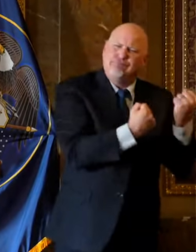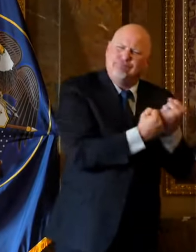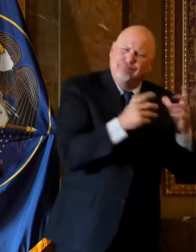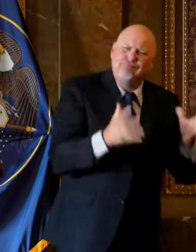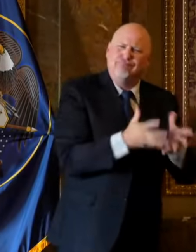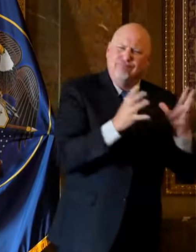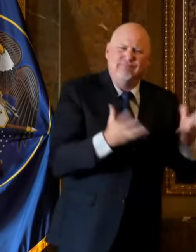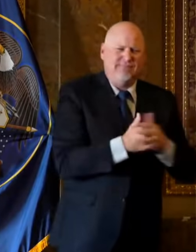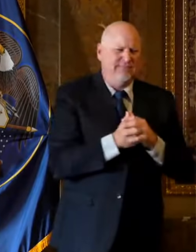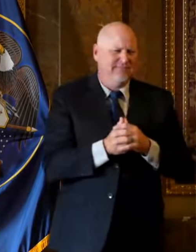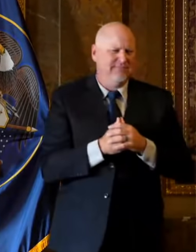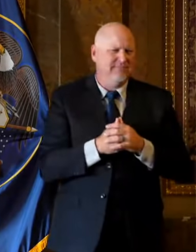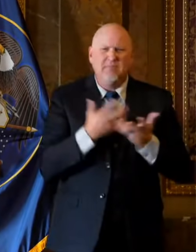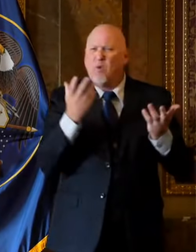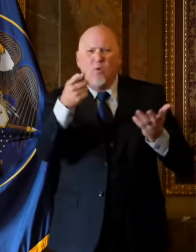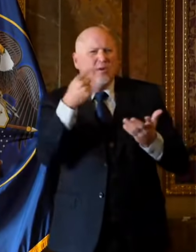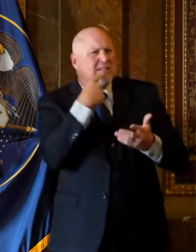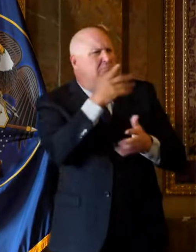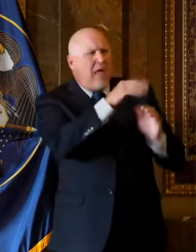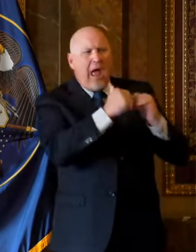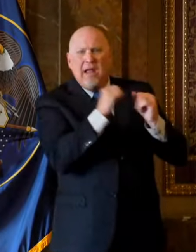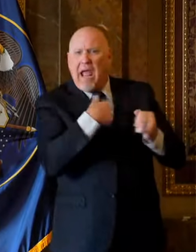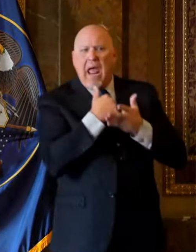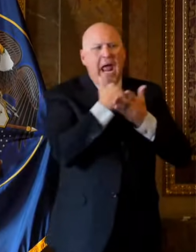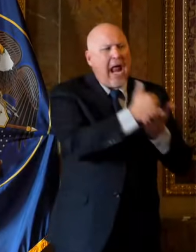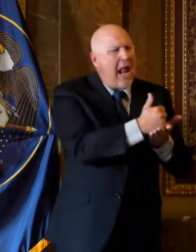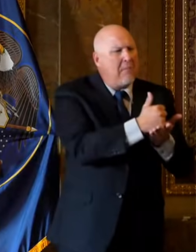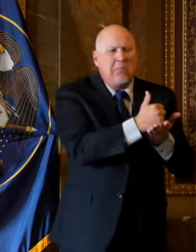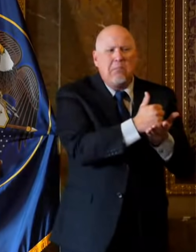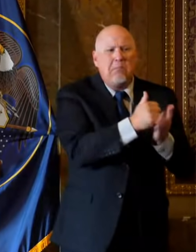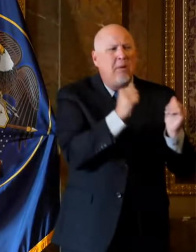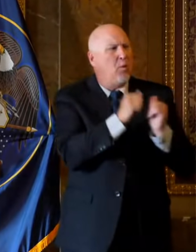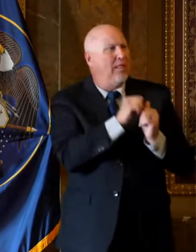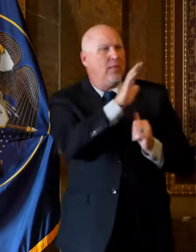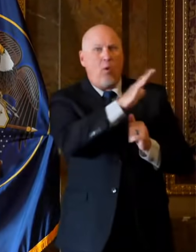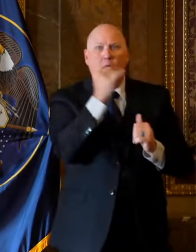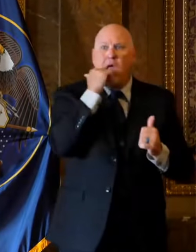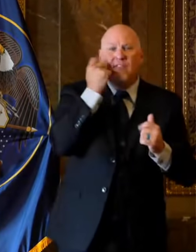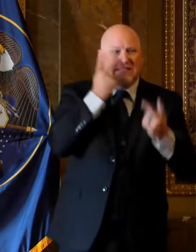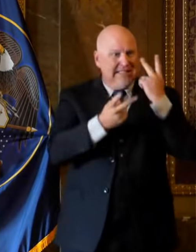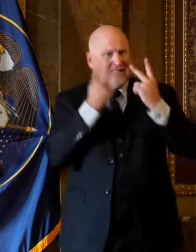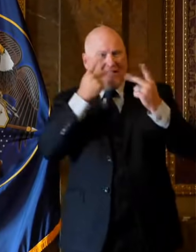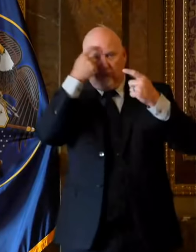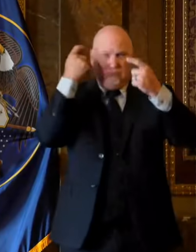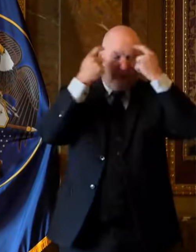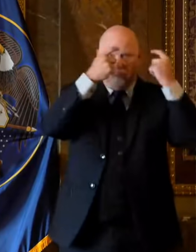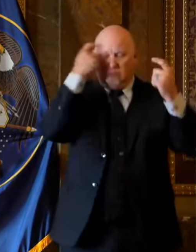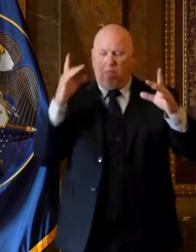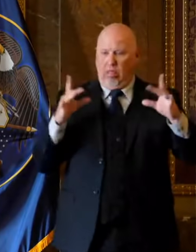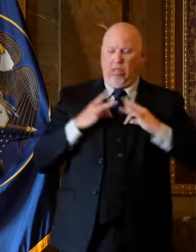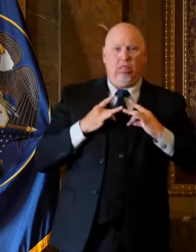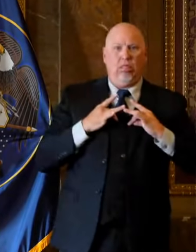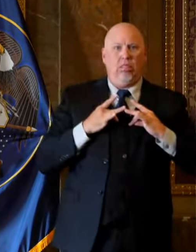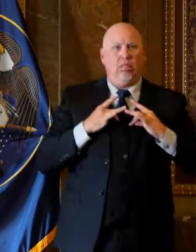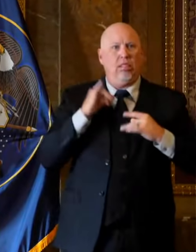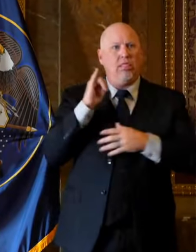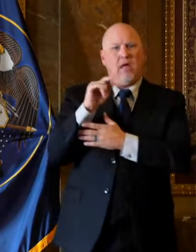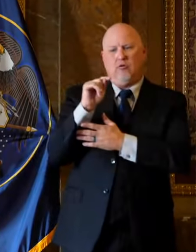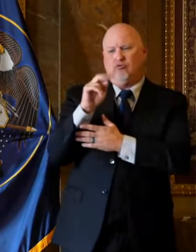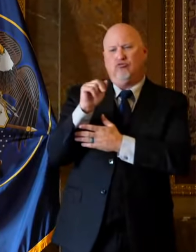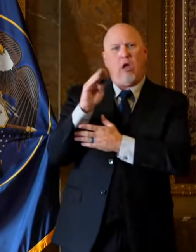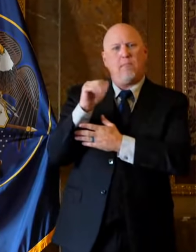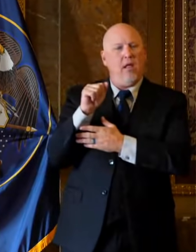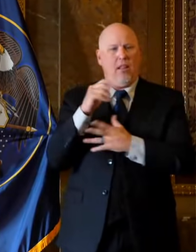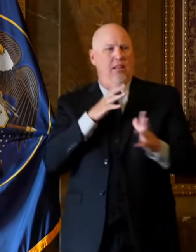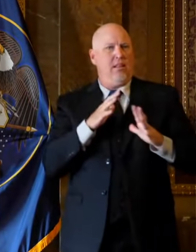suffering from absorbing other people's misery and suffering. I'd like to thank